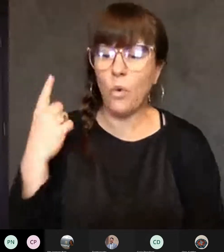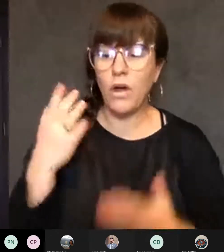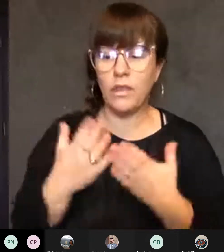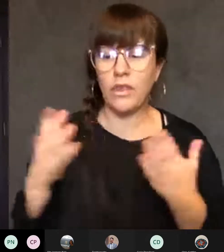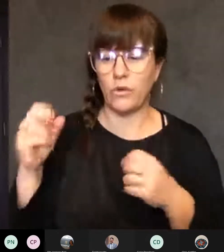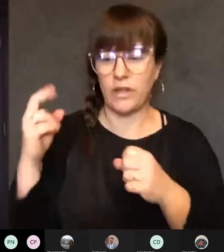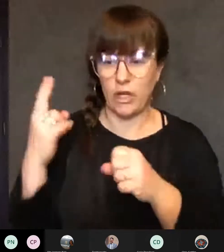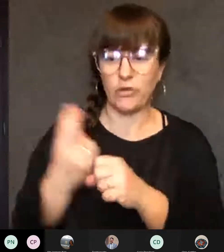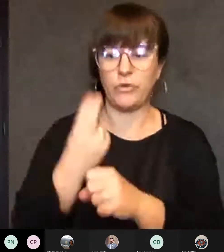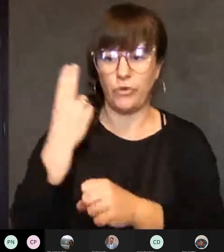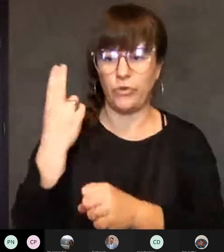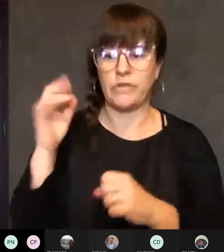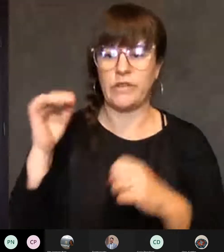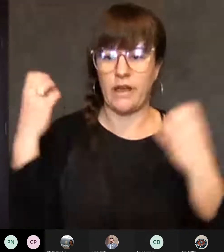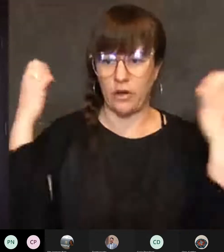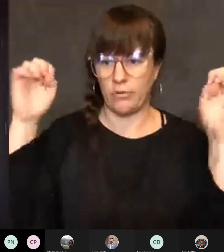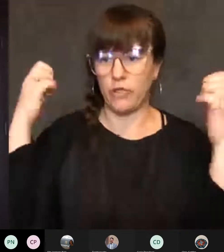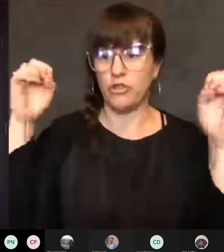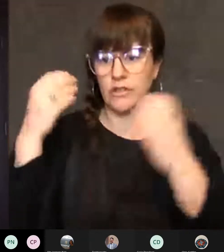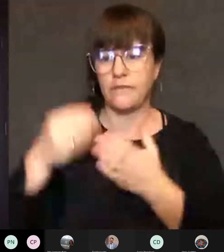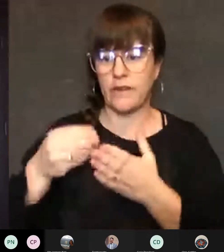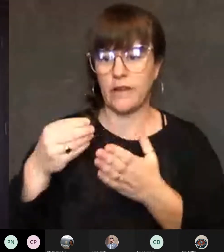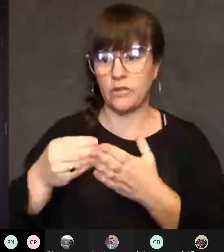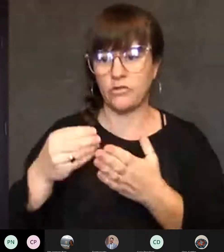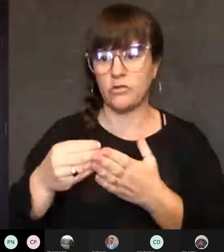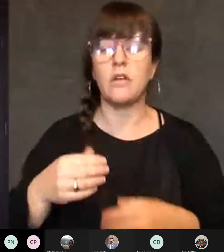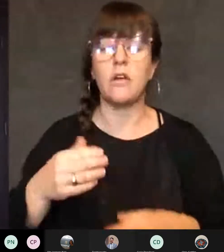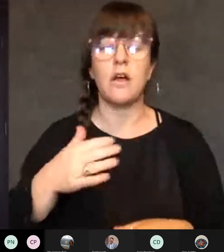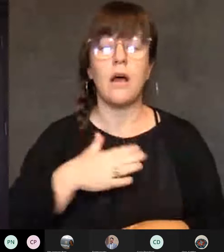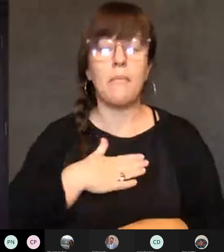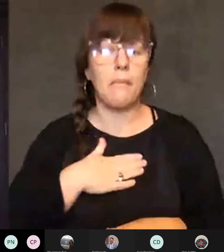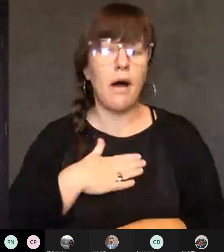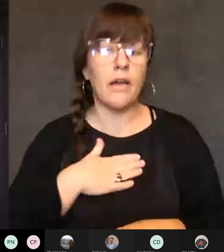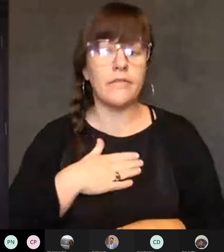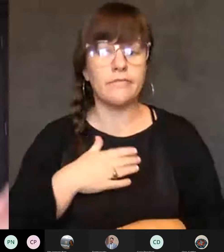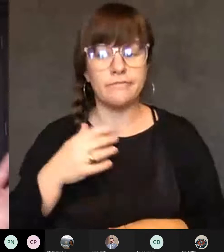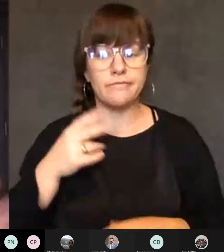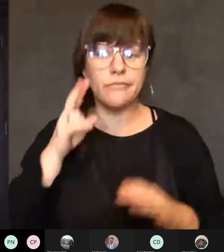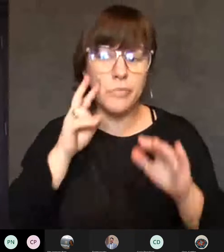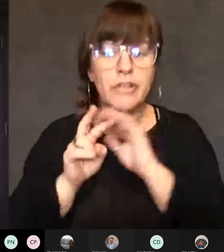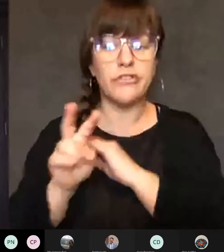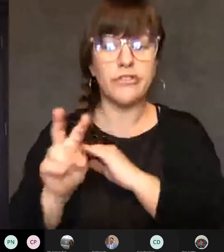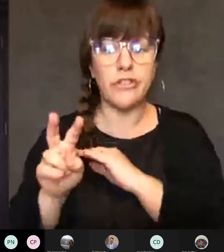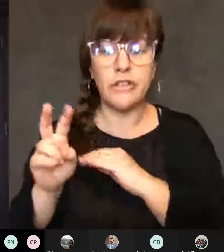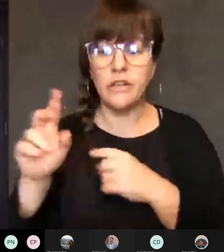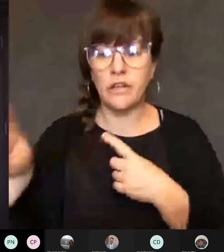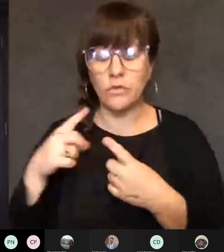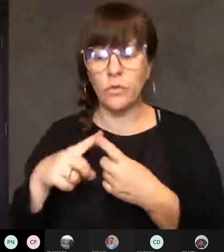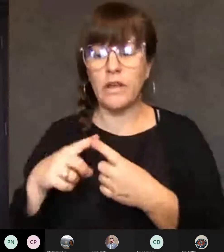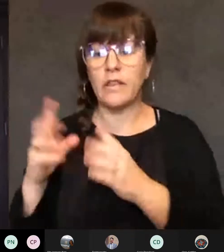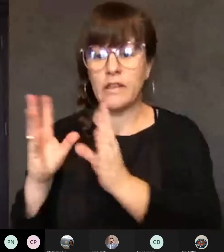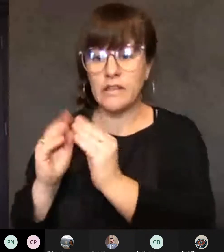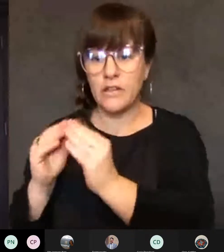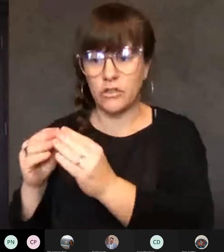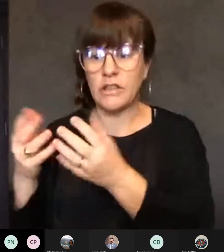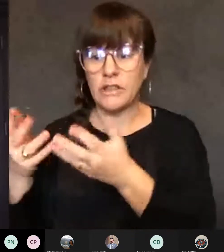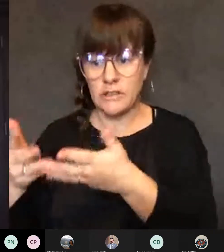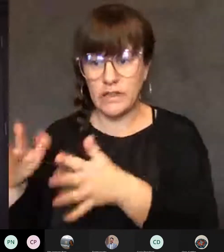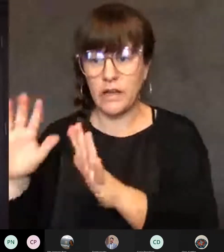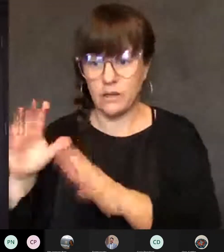intent is that when the session goes away, it will go away too. And it's just, kind of there just in